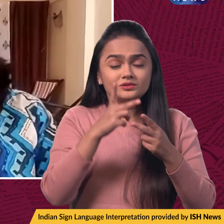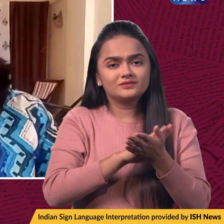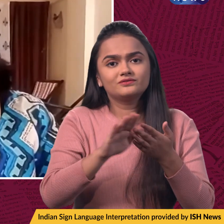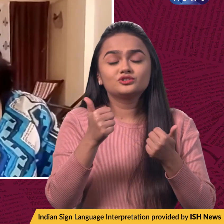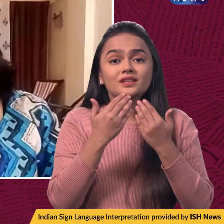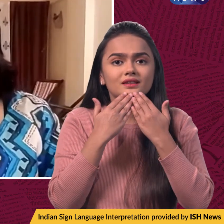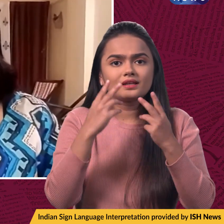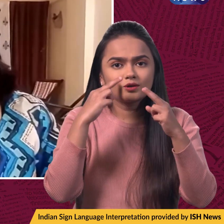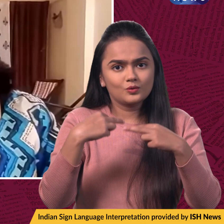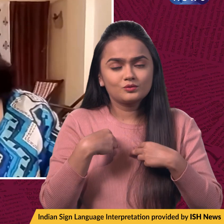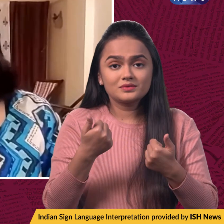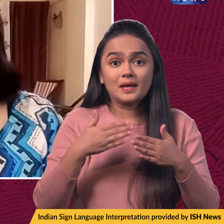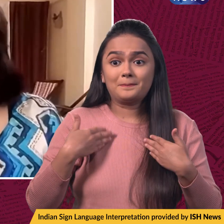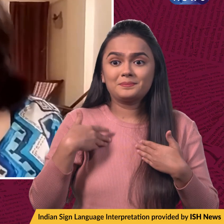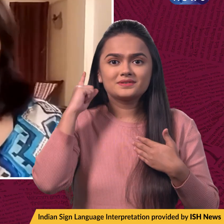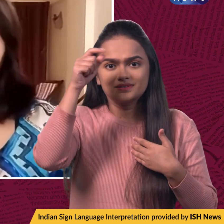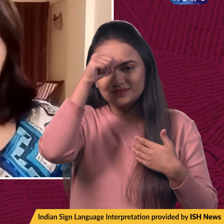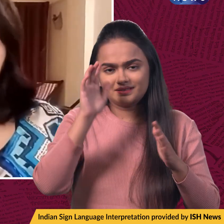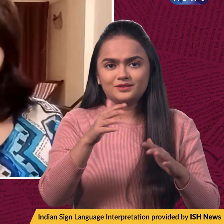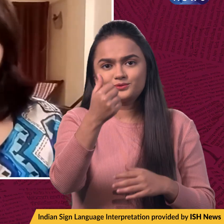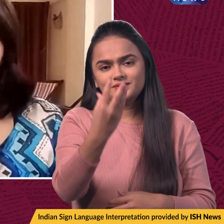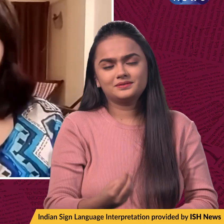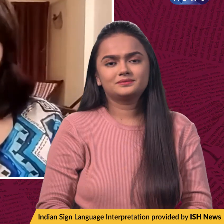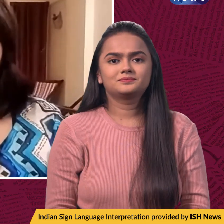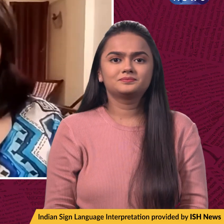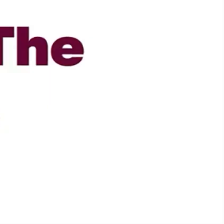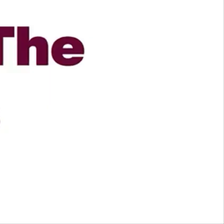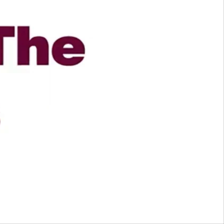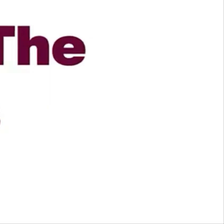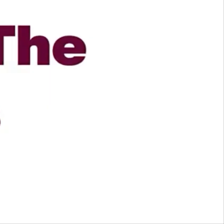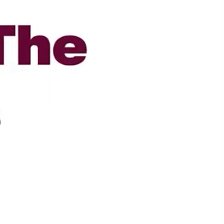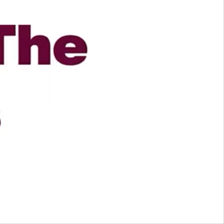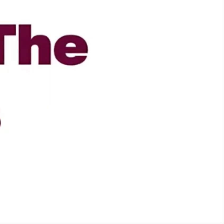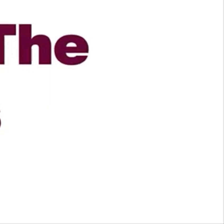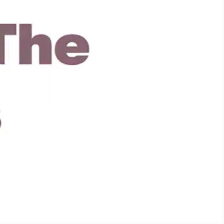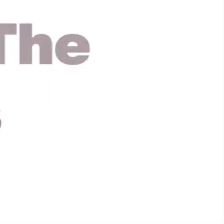That brings us to the end of this bulletin. Thank you so much for watching. Have a happy weekend. Good night.